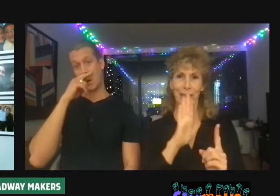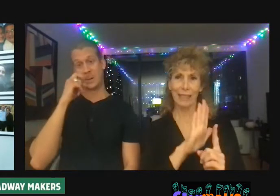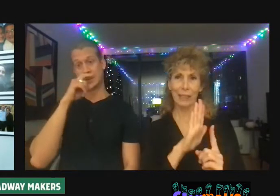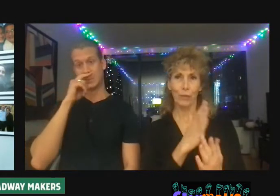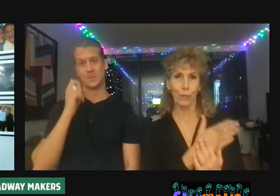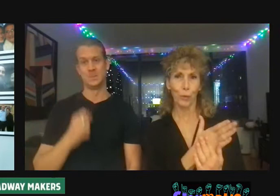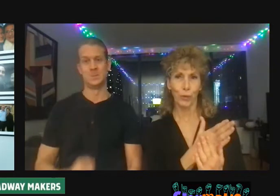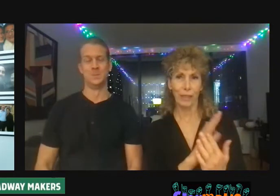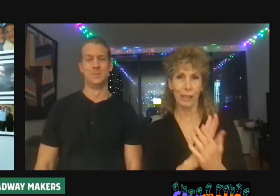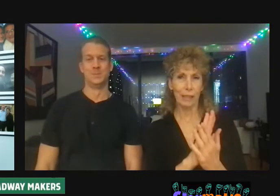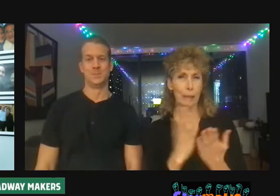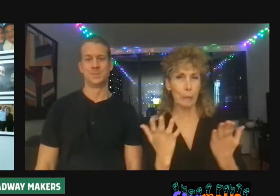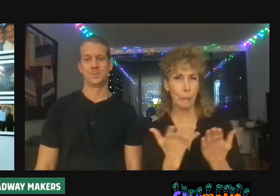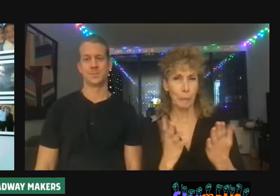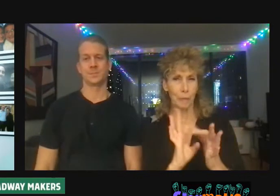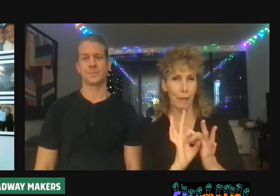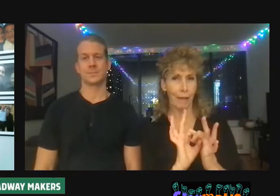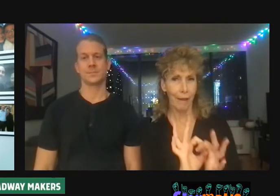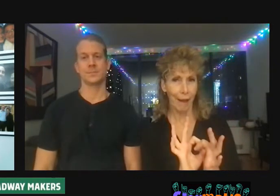music?